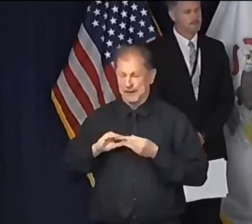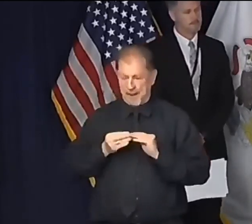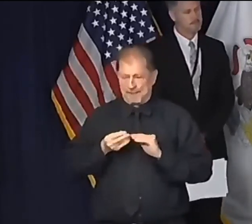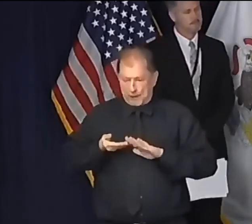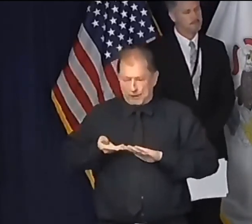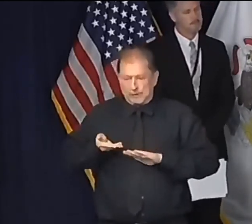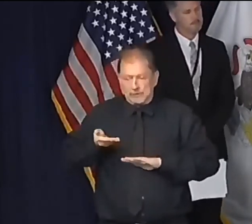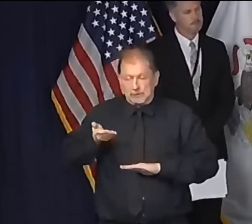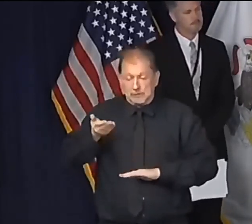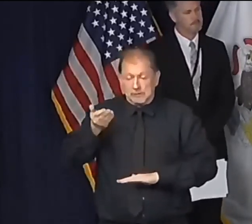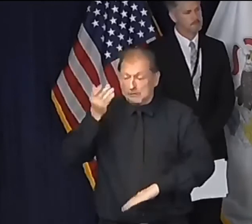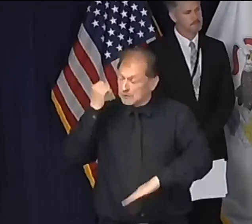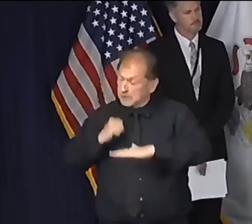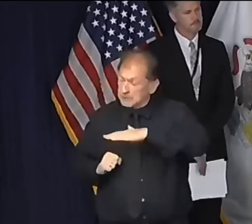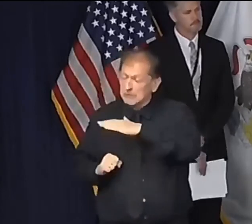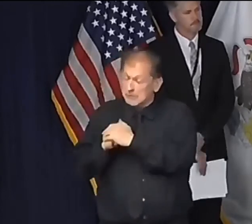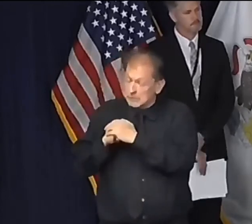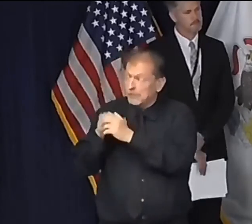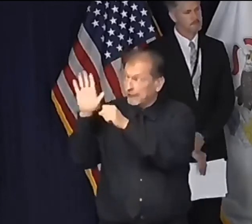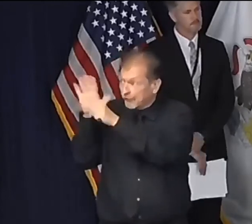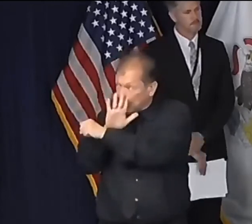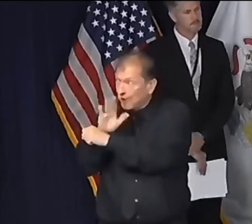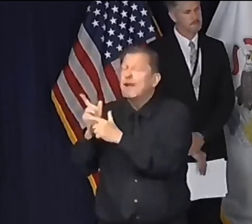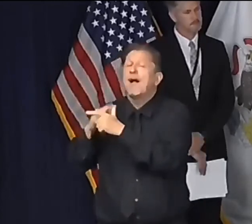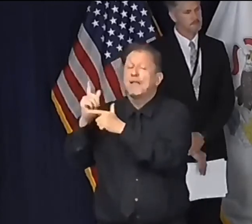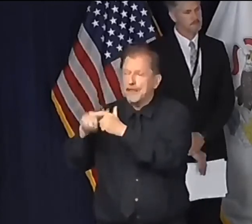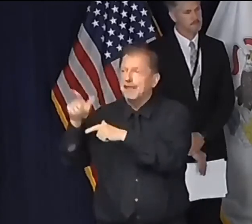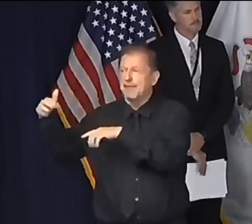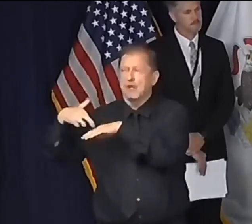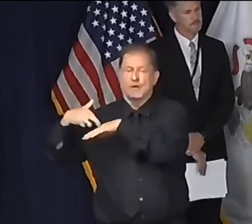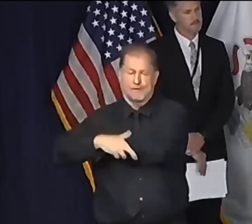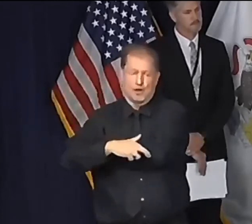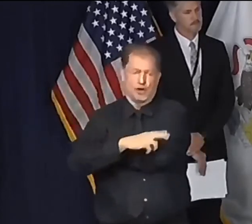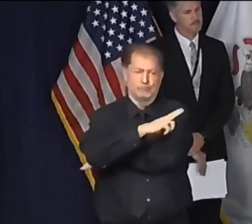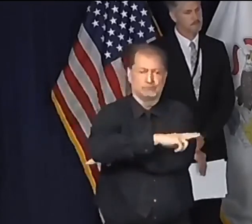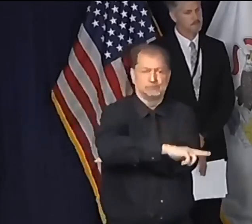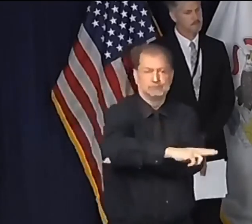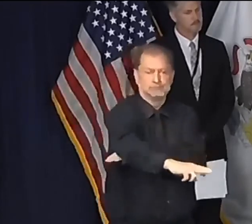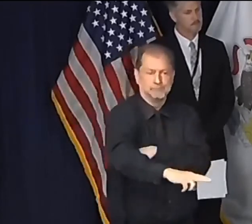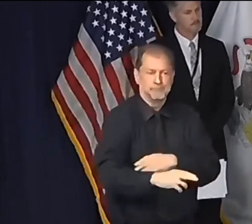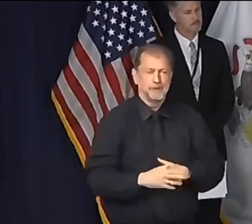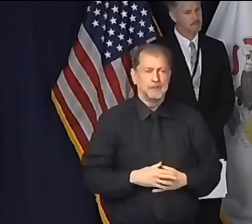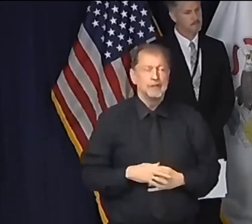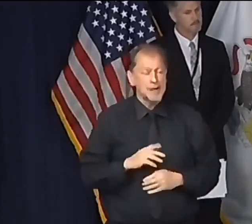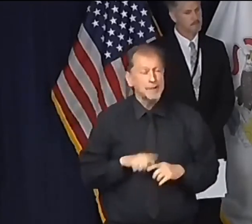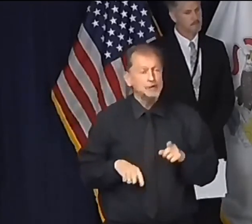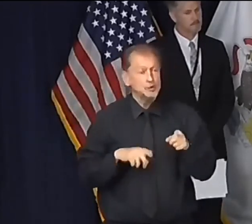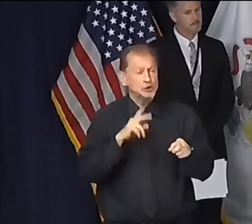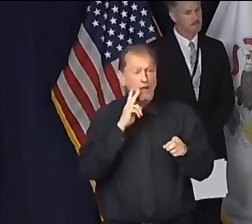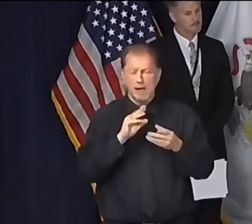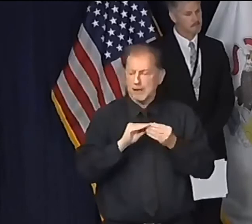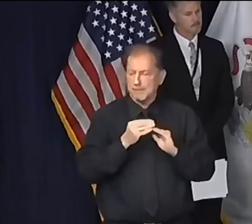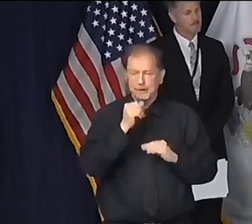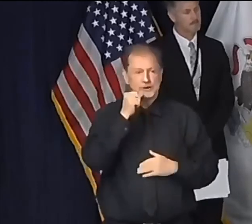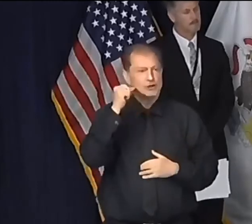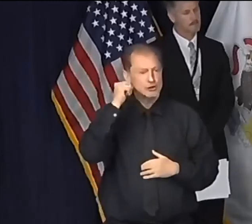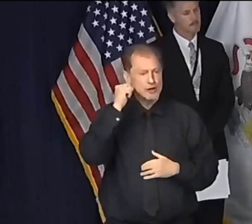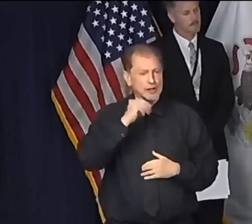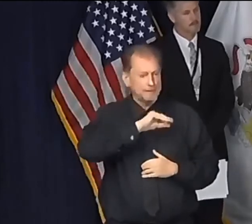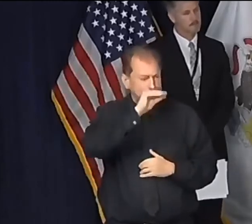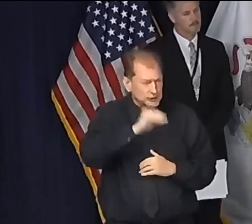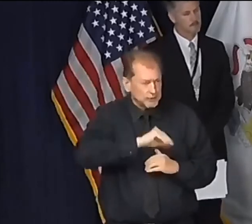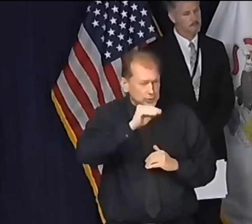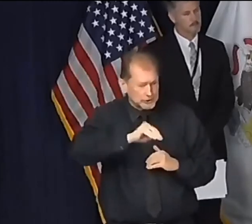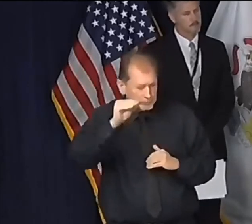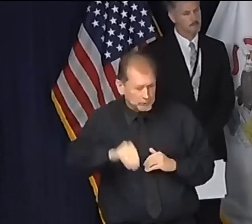know, toward a peak. It's very difficult for me to tell you exactly, but, you know, you saw the hospitalization numbers we put out yesterday.